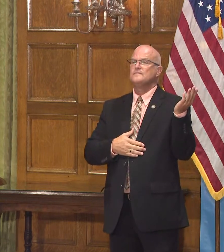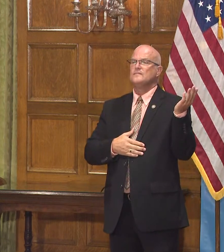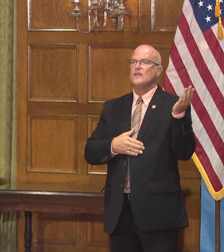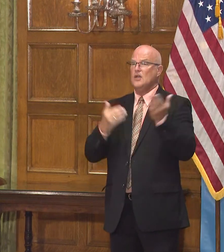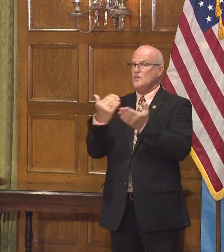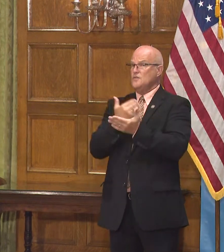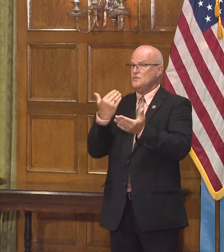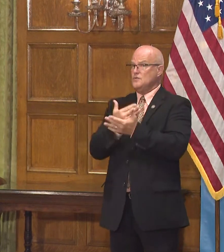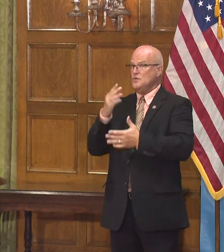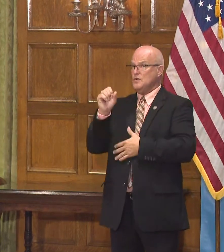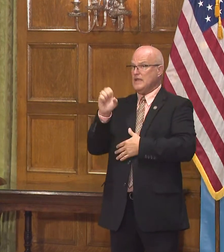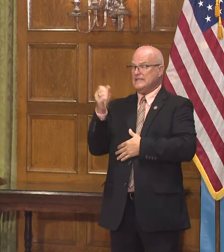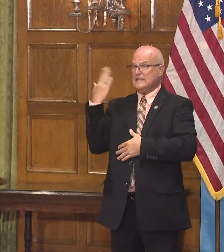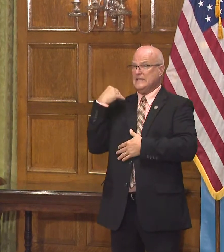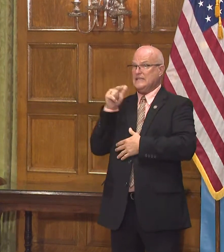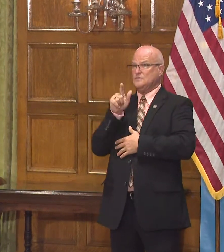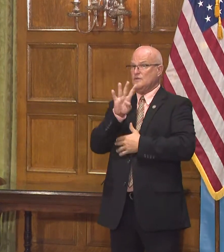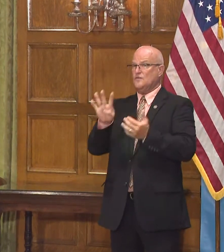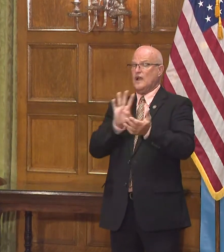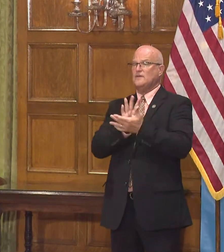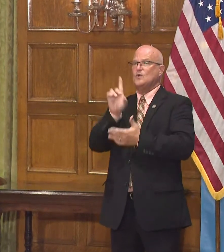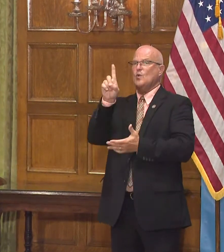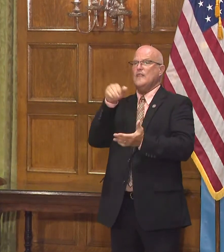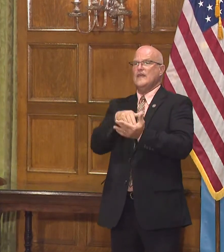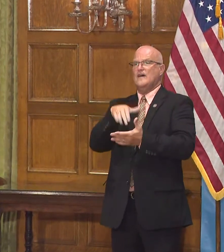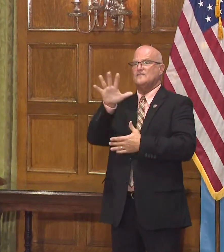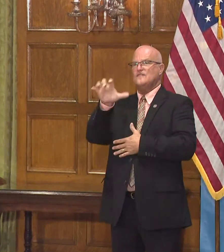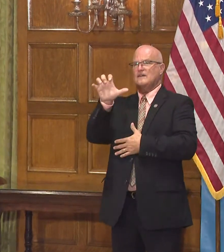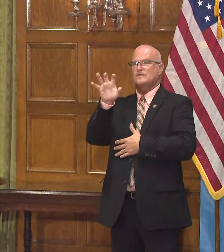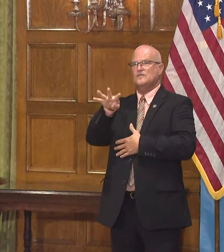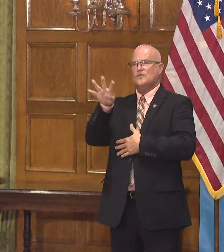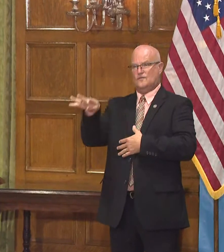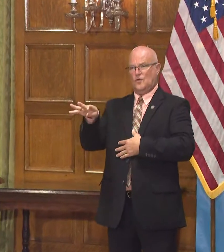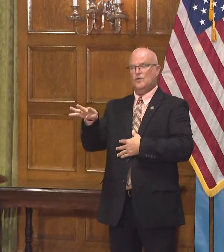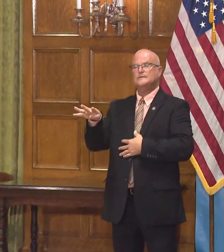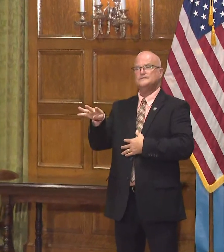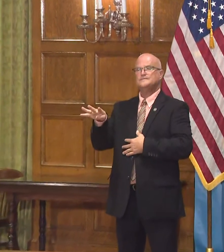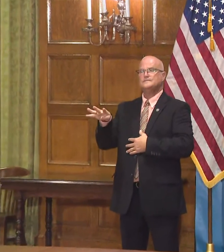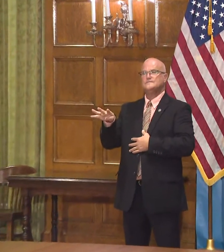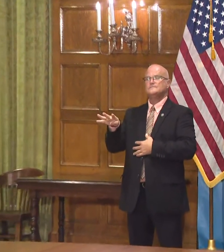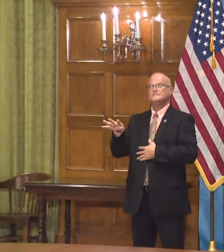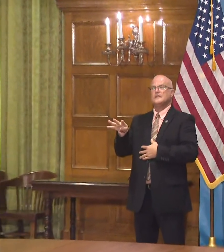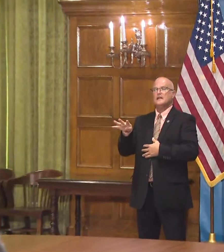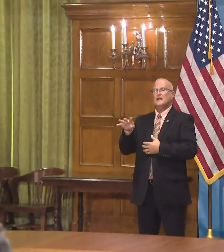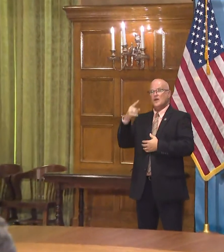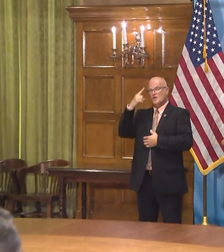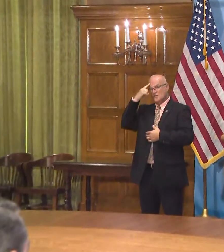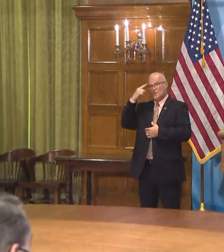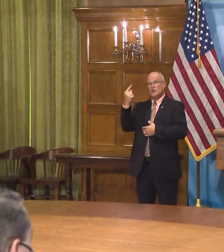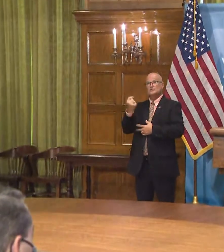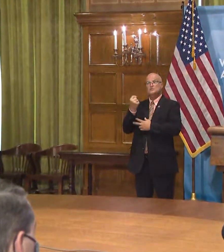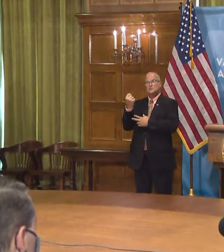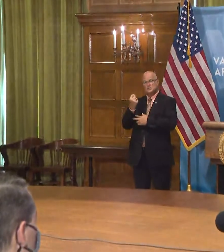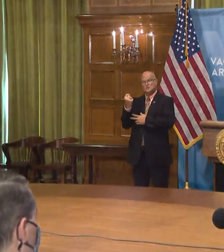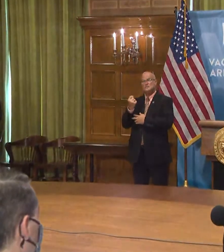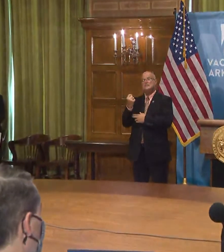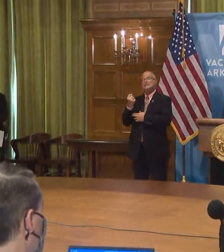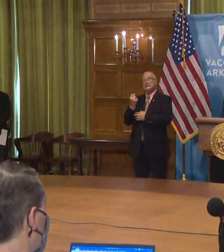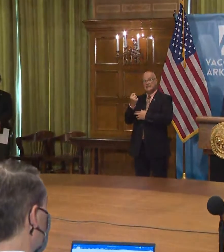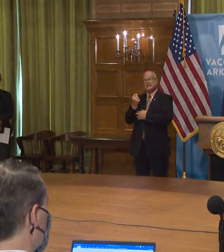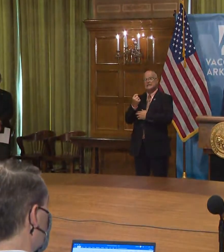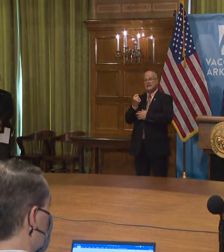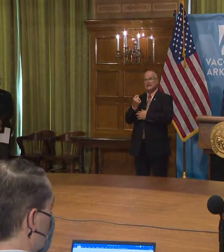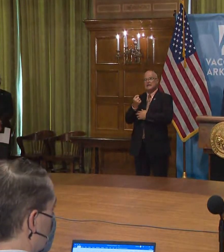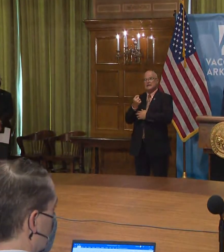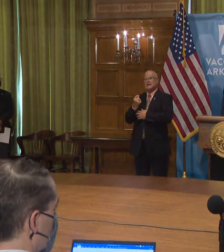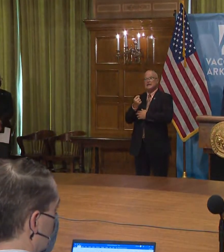new cases over the last 24 hours, 1,544, which for a Tuesday is